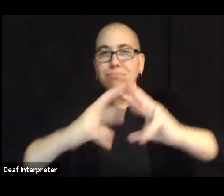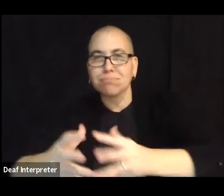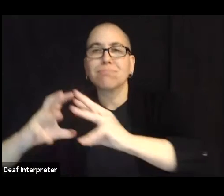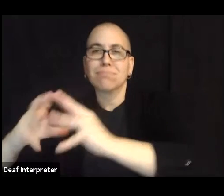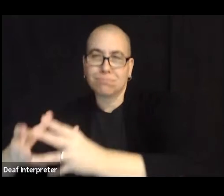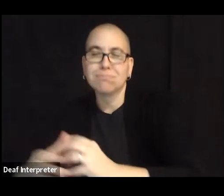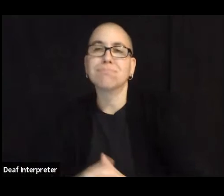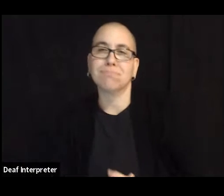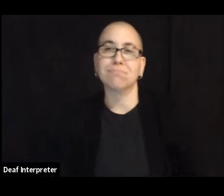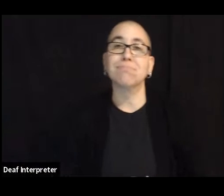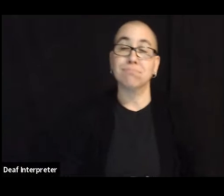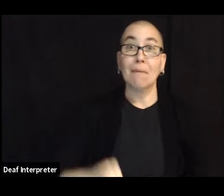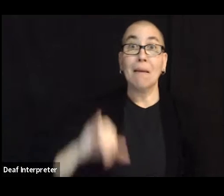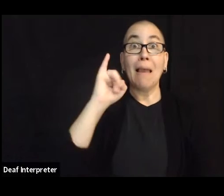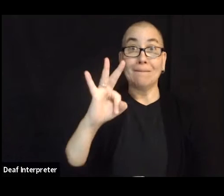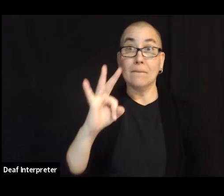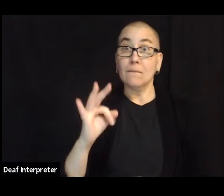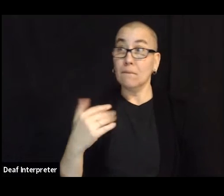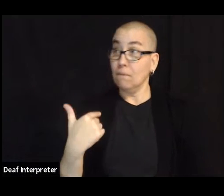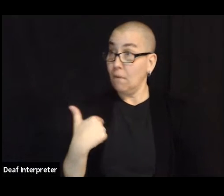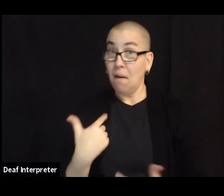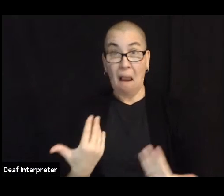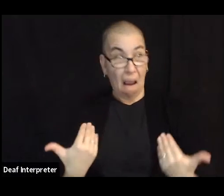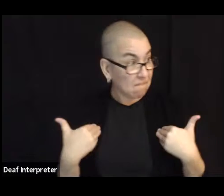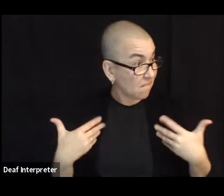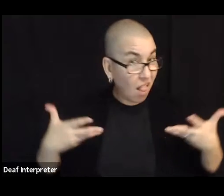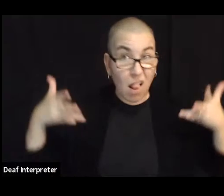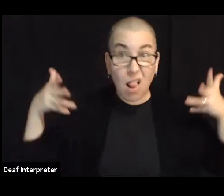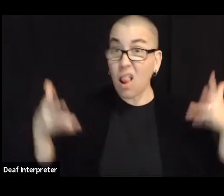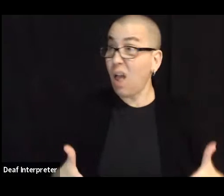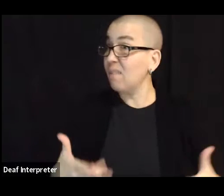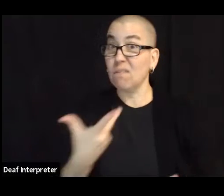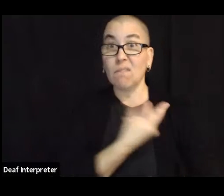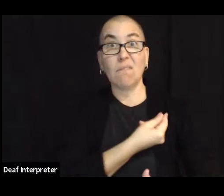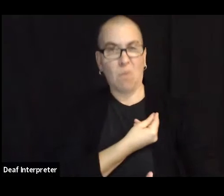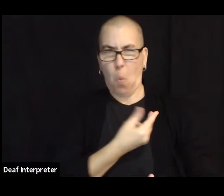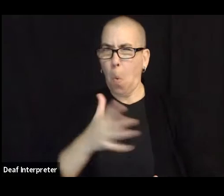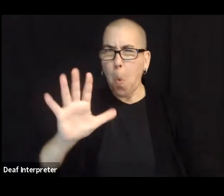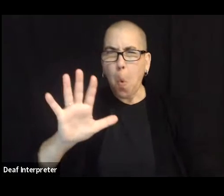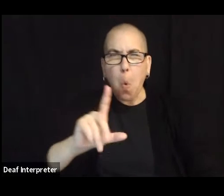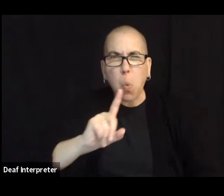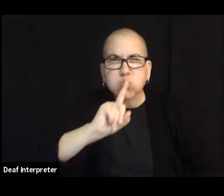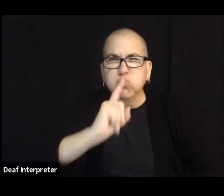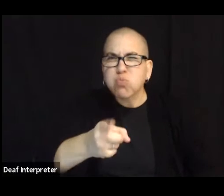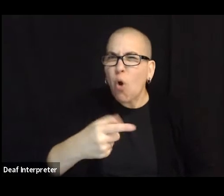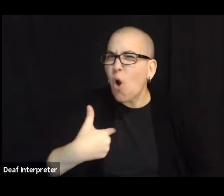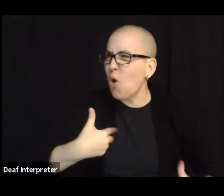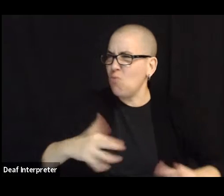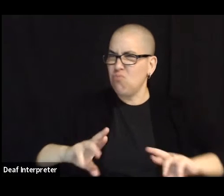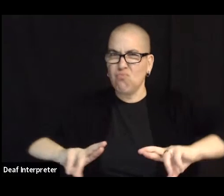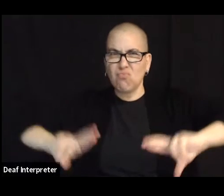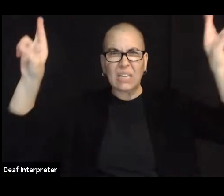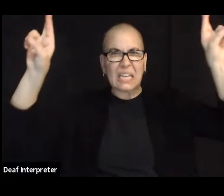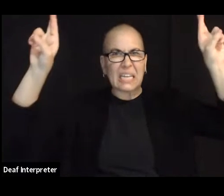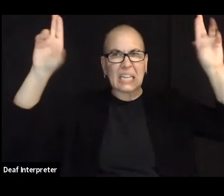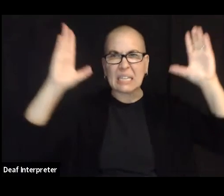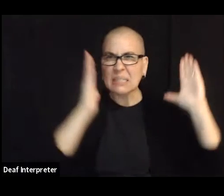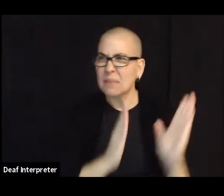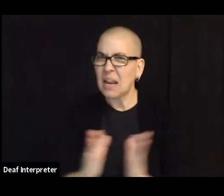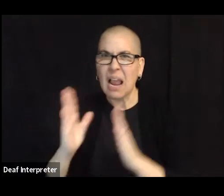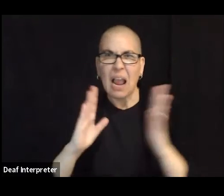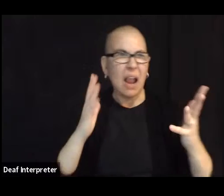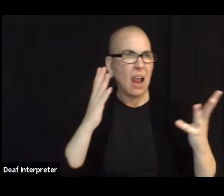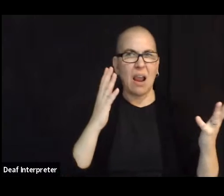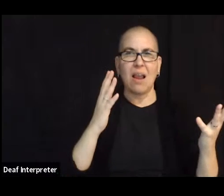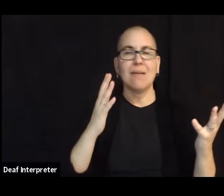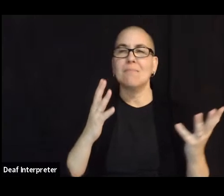in the near term, we are ready for it. Planning for vaccines to be more broadly available has been happening in Minnesota for months now.